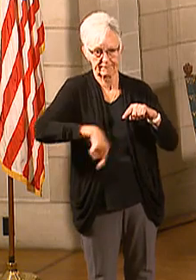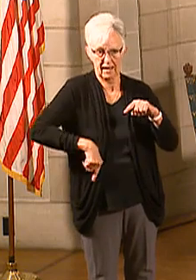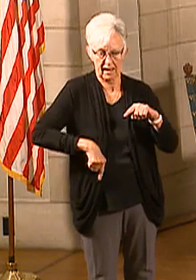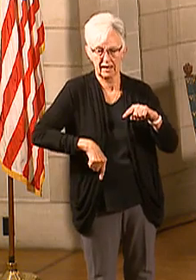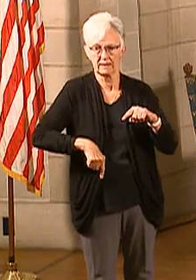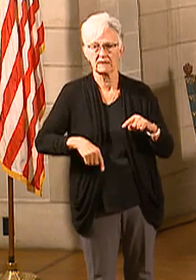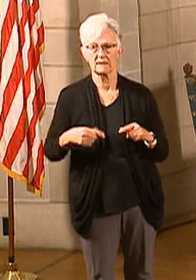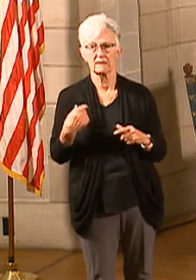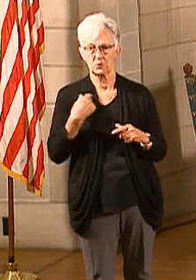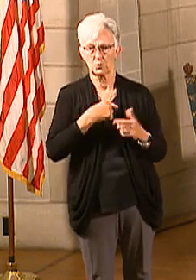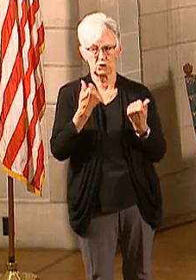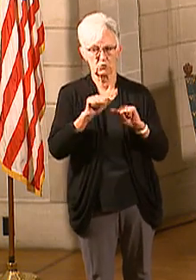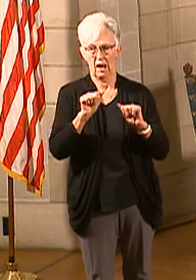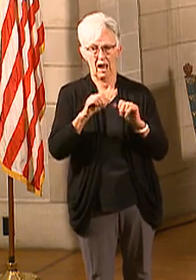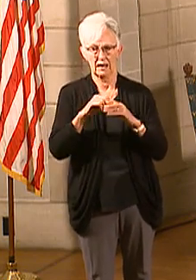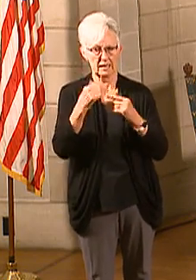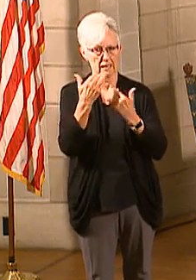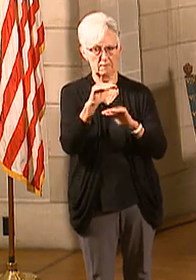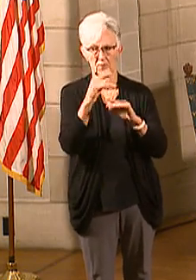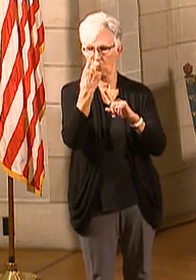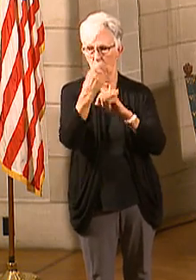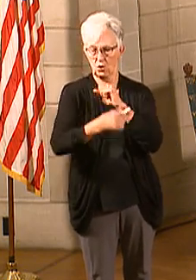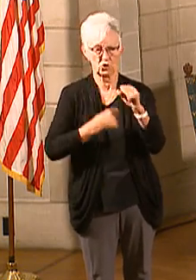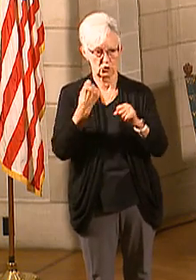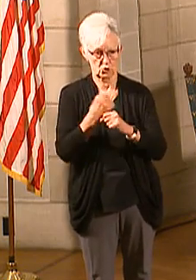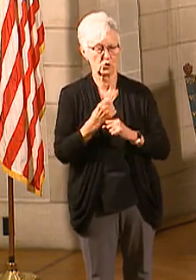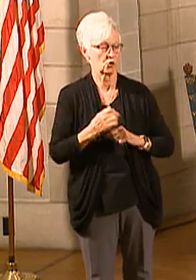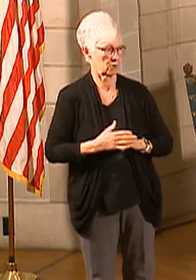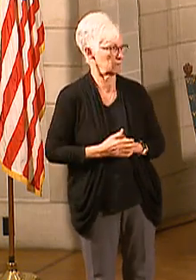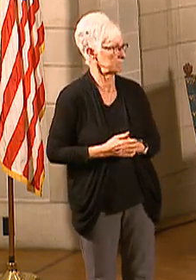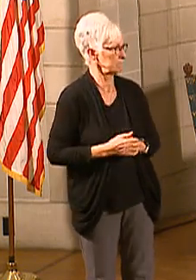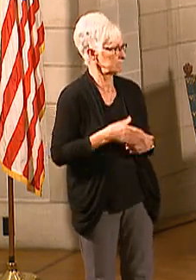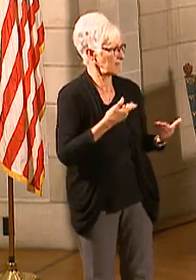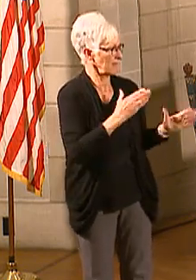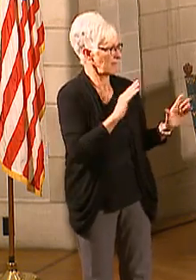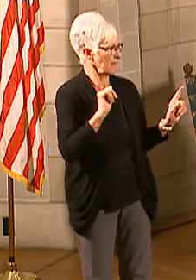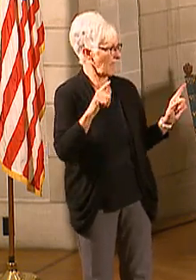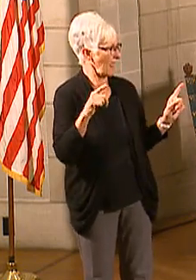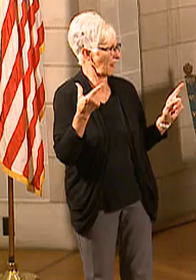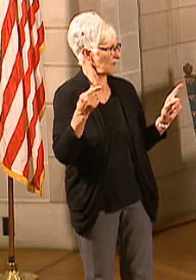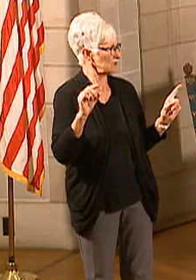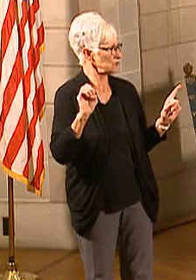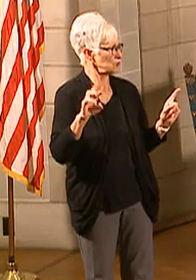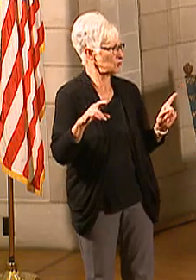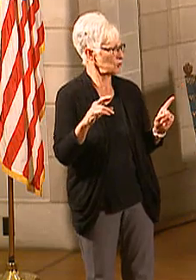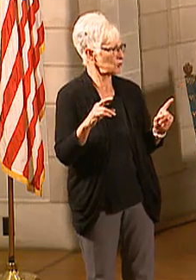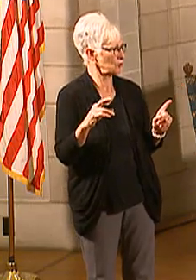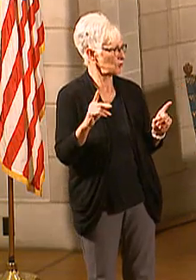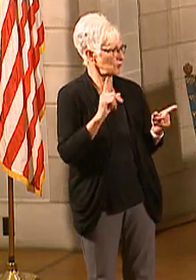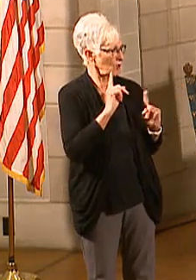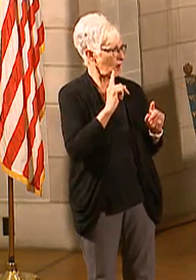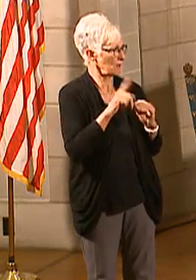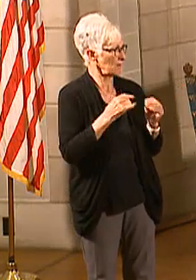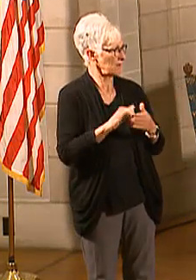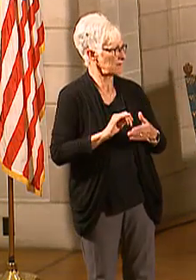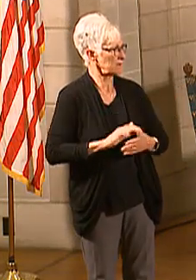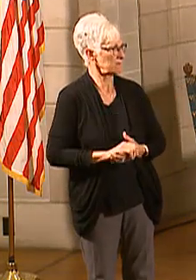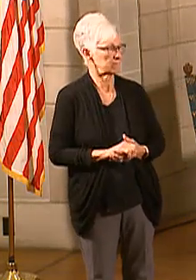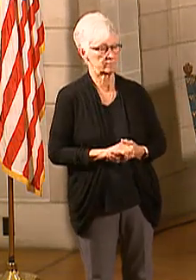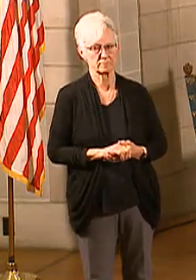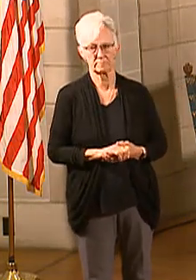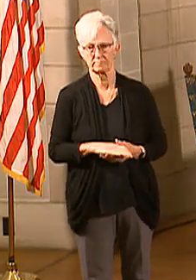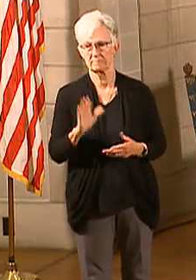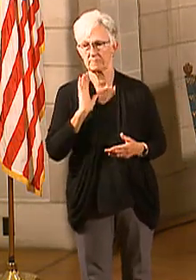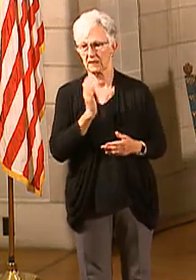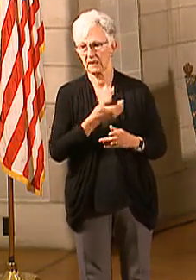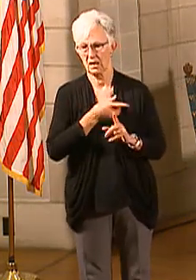we have set metrics that are measured. And I'll let Andrew or Alger talk about that a little bit. Awesome. As Stephanie mentioned, our